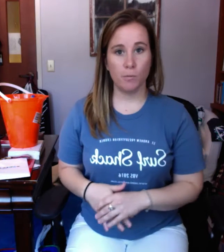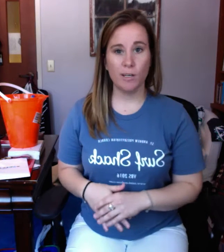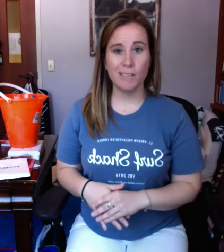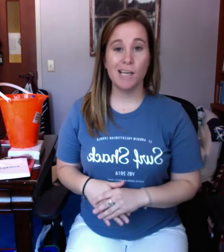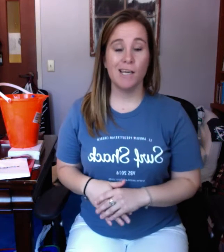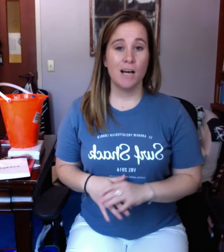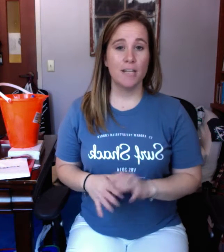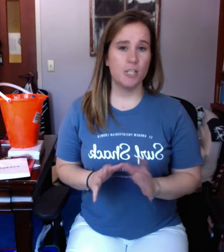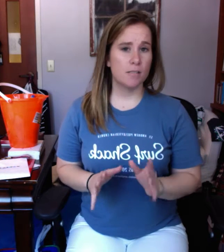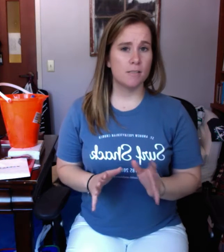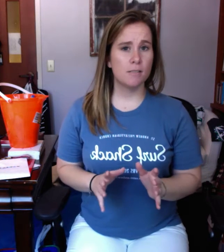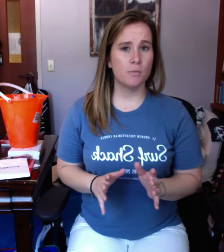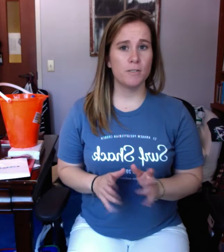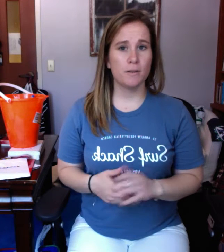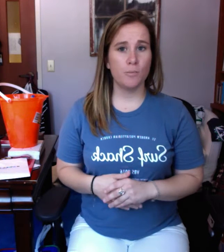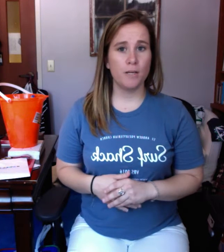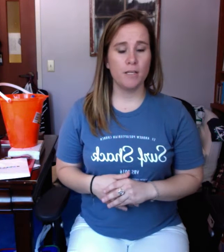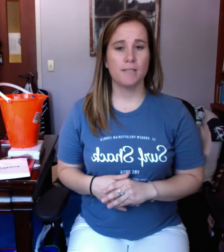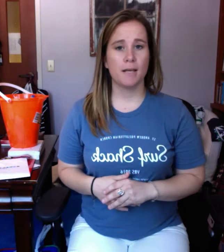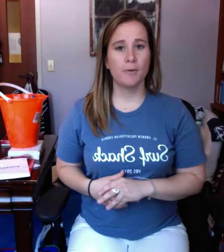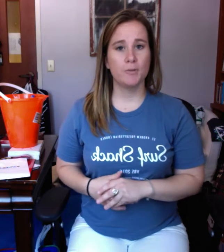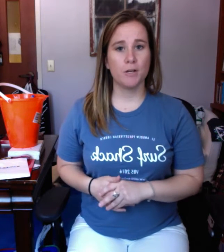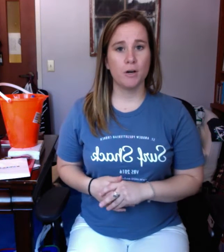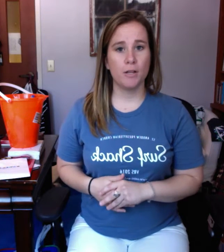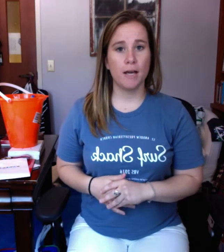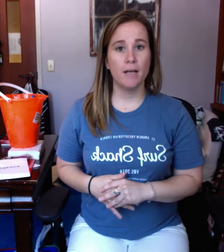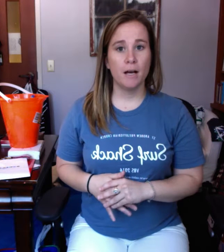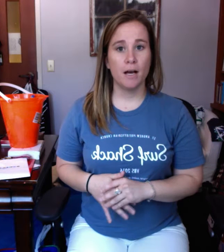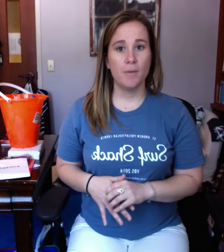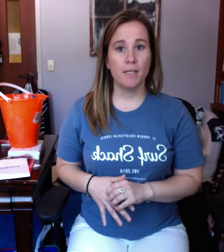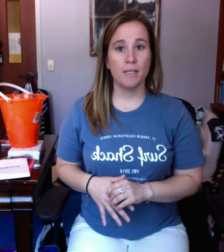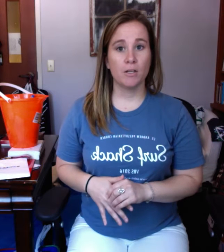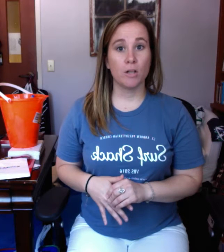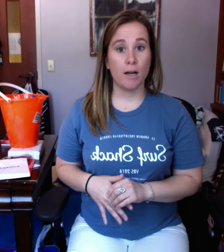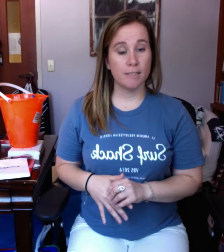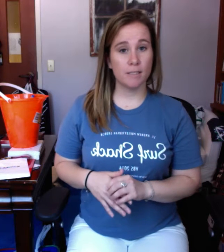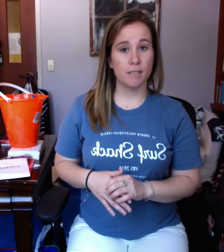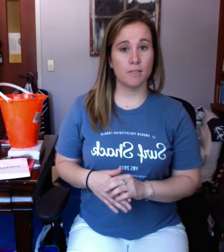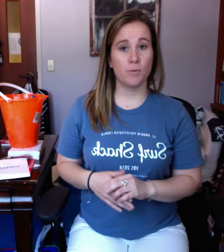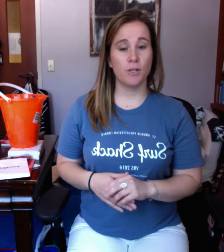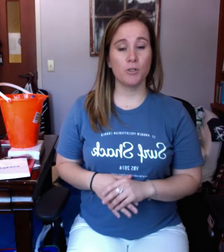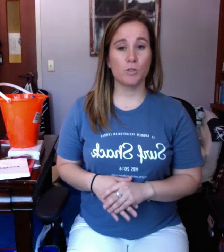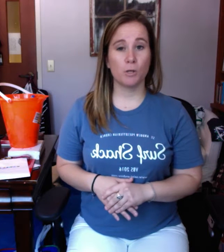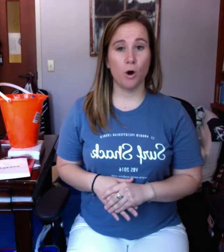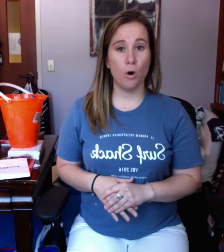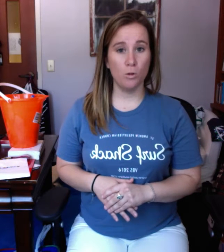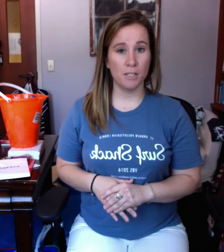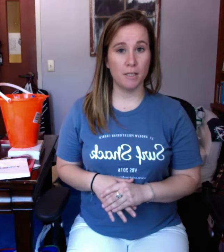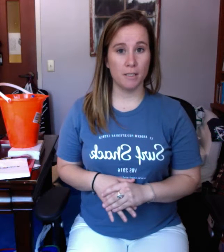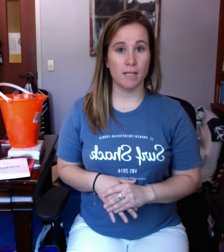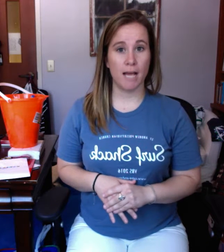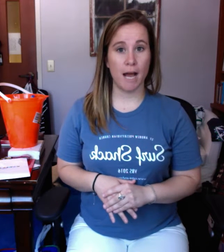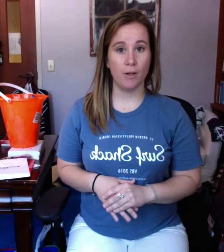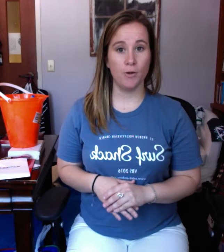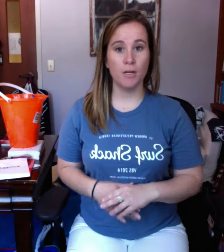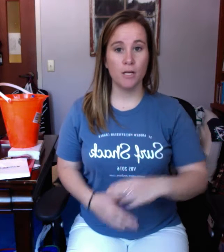to adjust some words a little bit. In sign language we call that making a gloss. And so we're going to use the word holy instead of hallowed. So